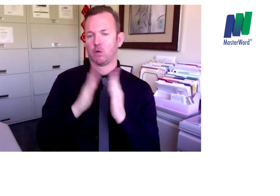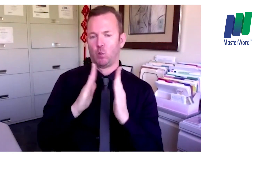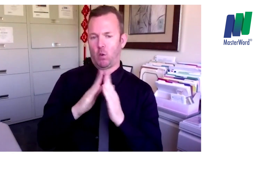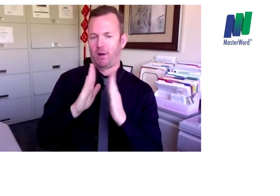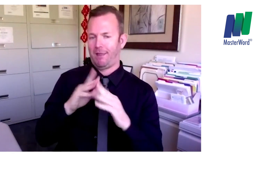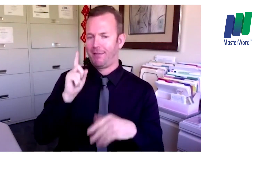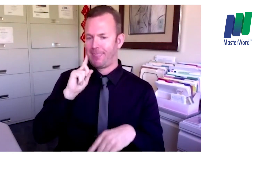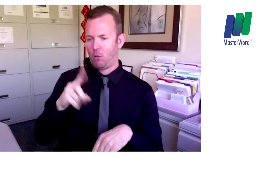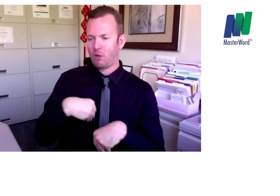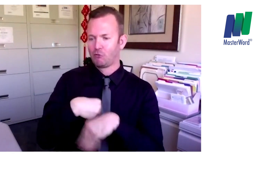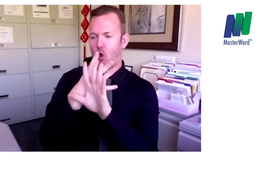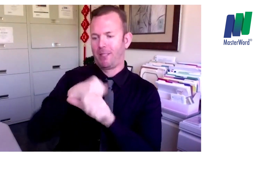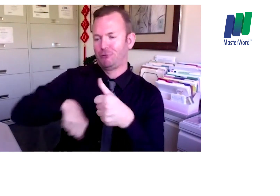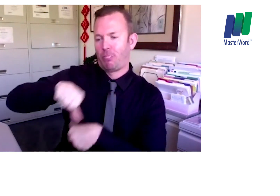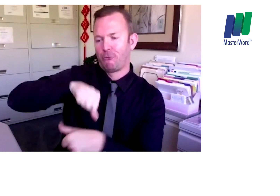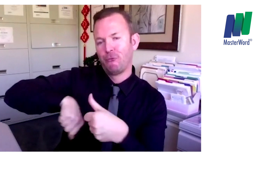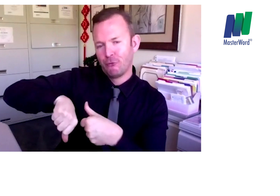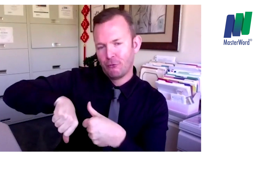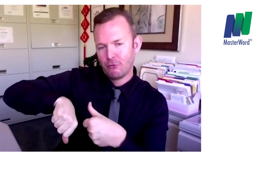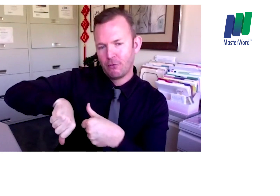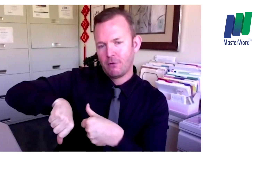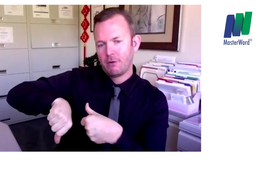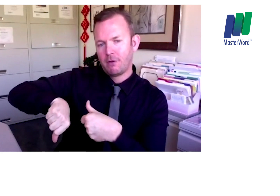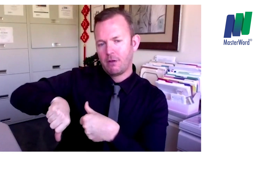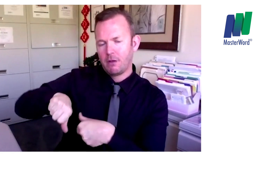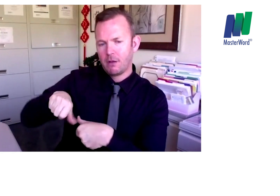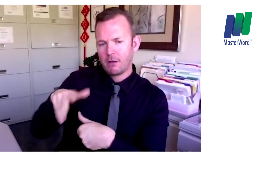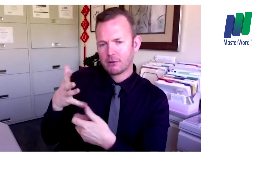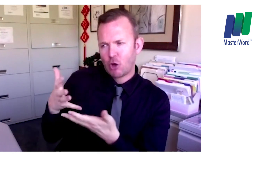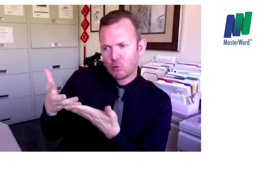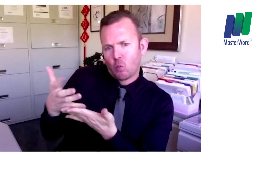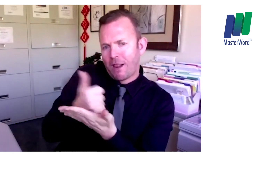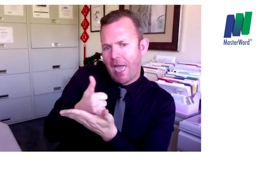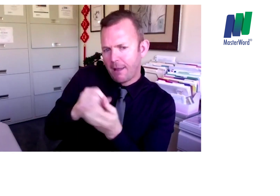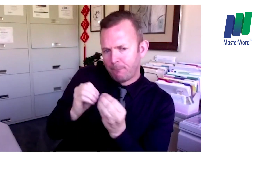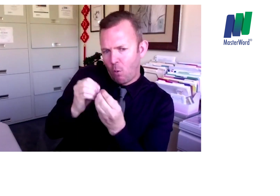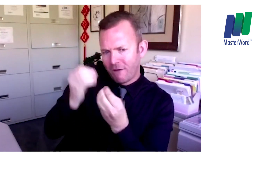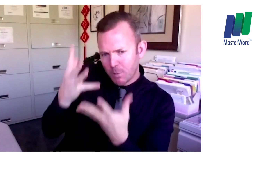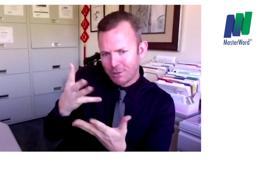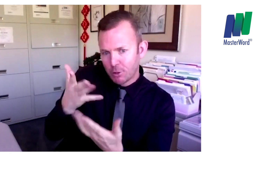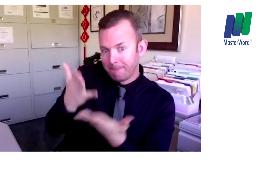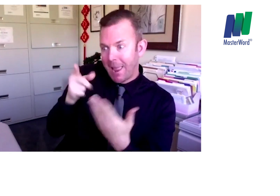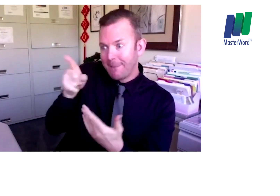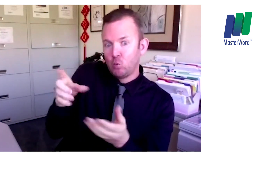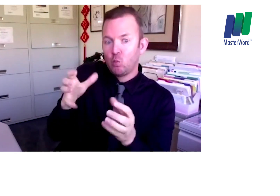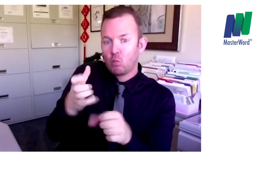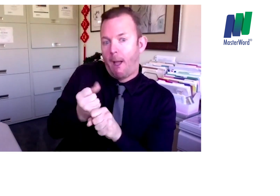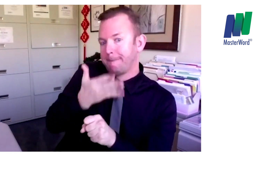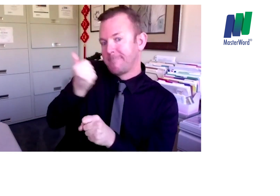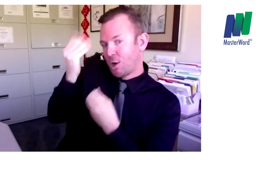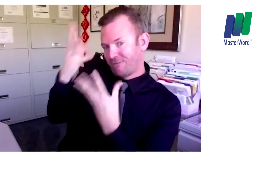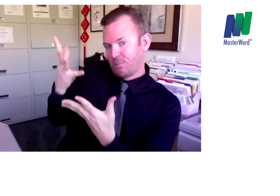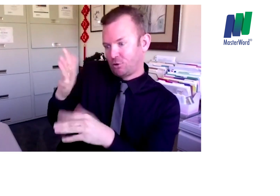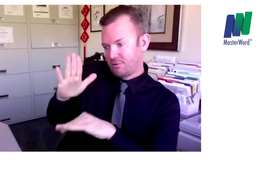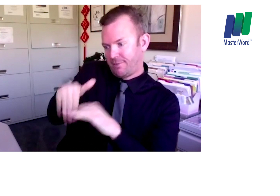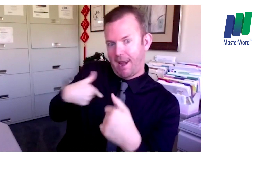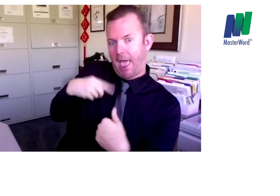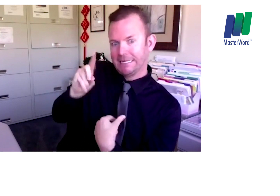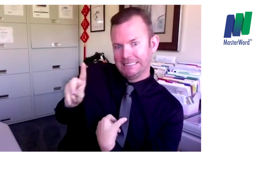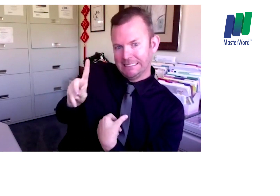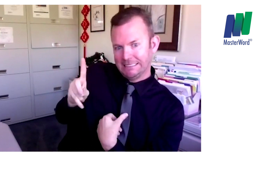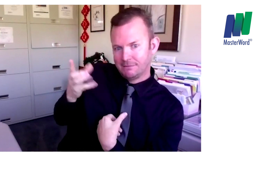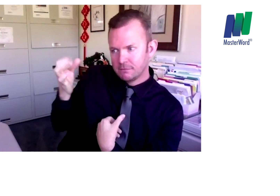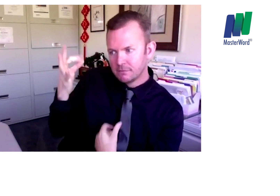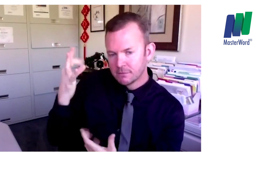And that's why often the deaf community, they'll call each other. You'll see a lot of increased call and trying to collect more information. So the community, in a sense, is trying to